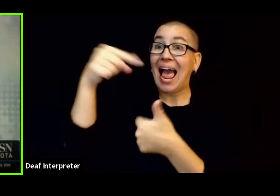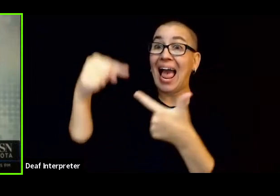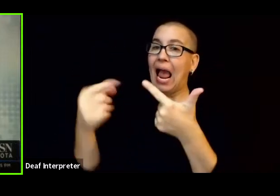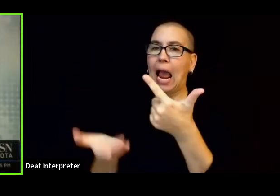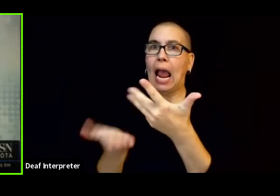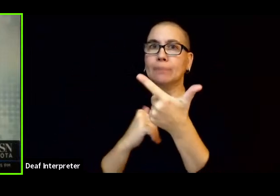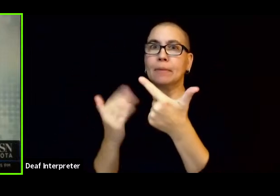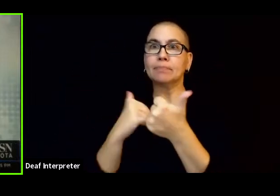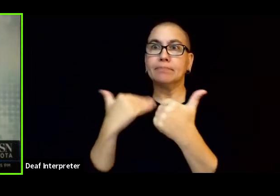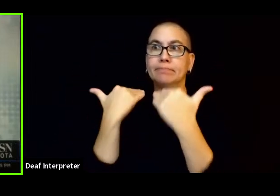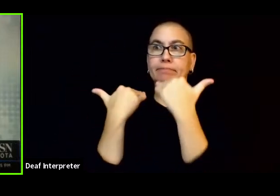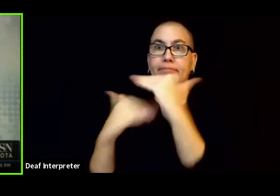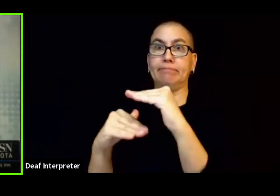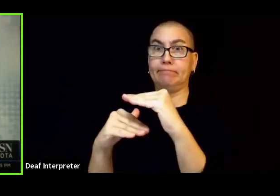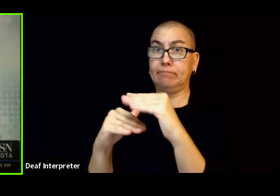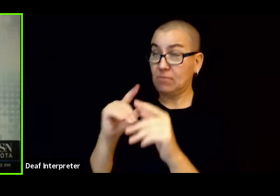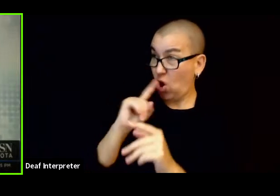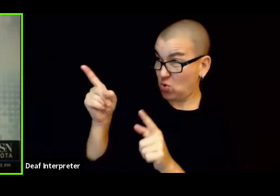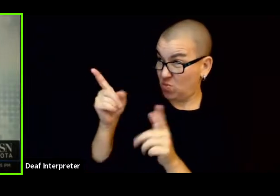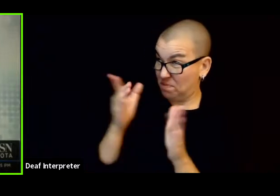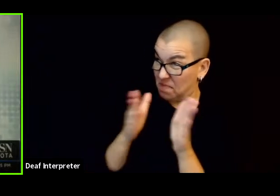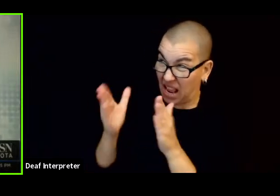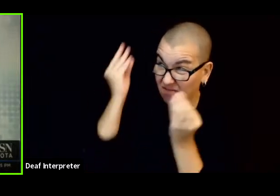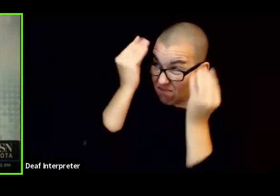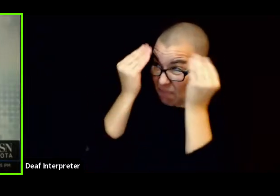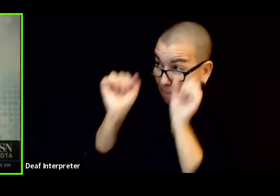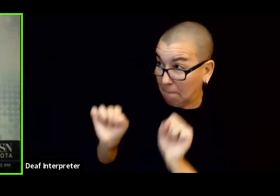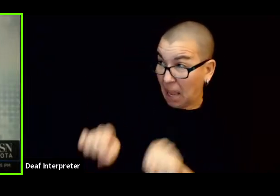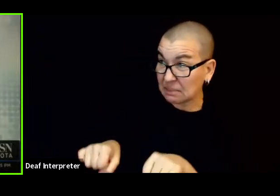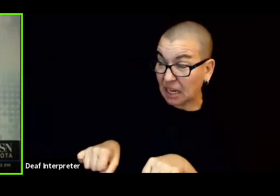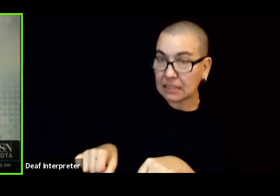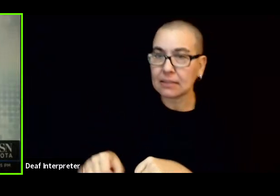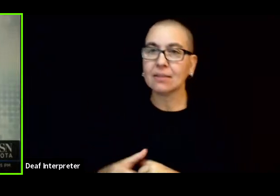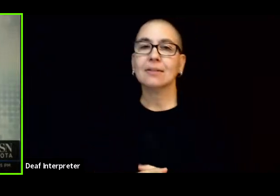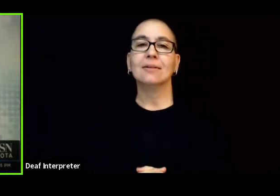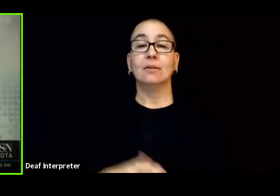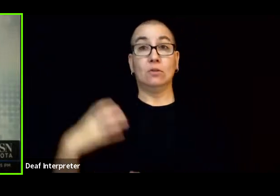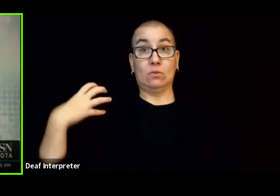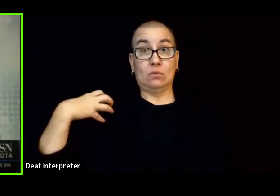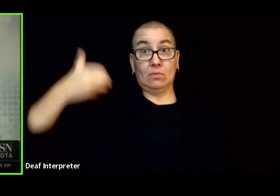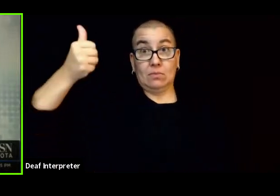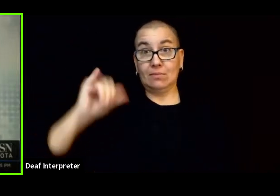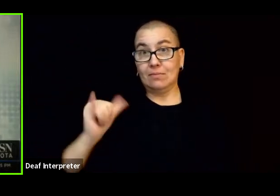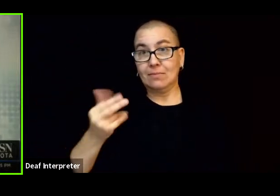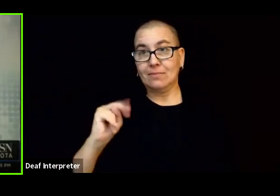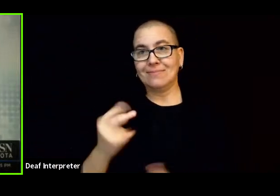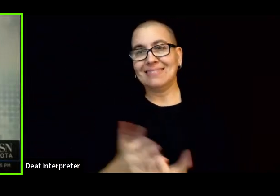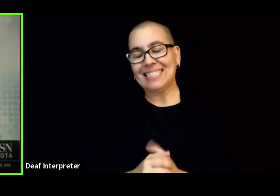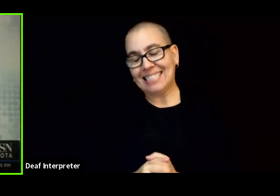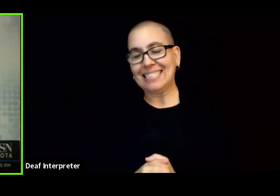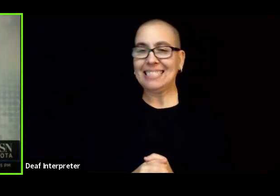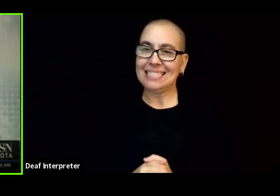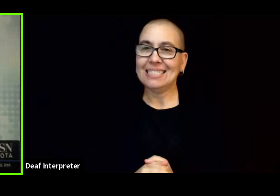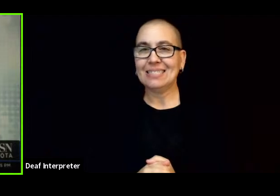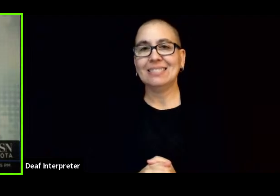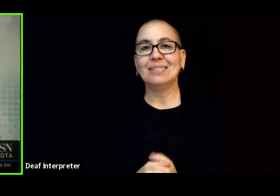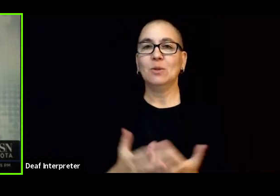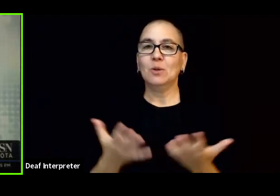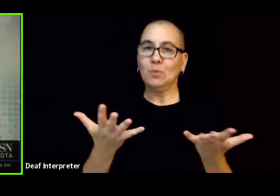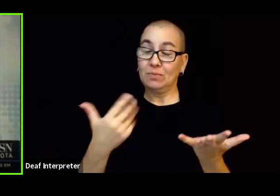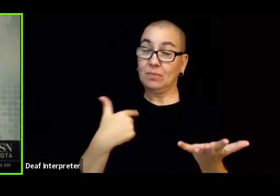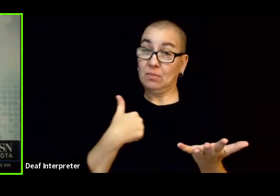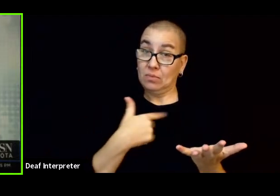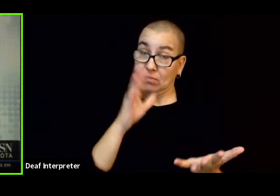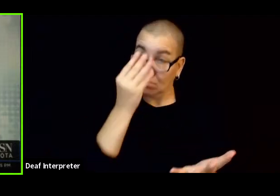Well, as we've continued to say, we're looking at the data literally, daily and